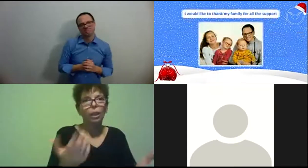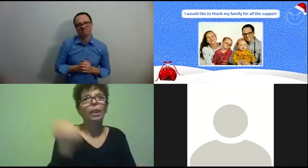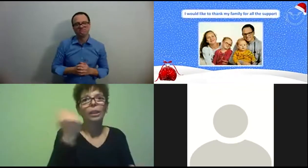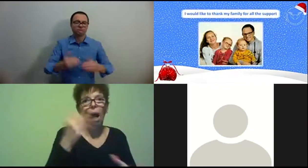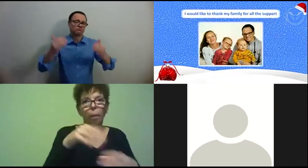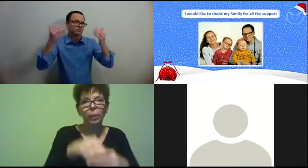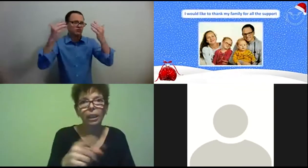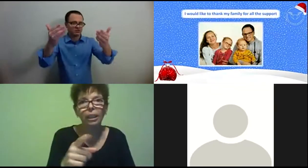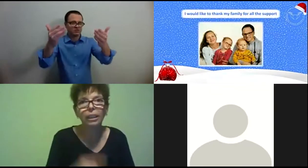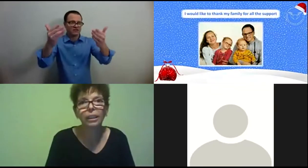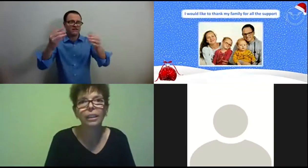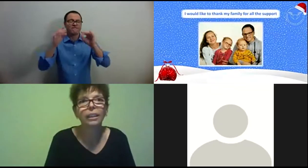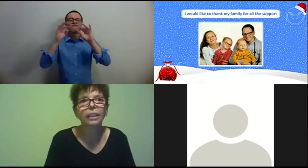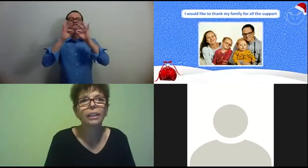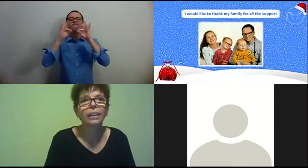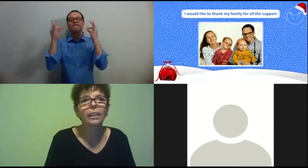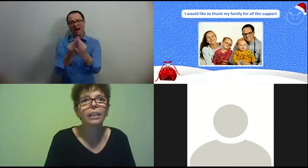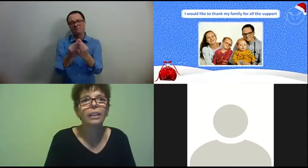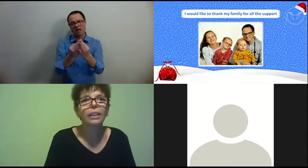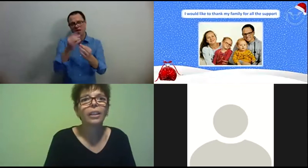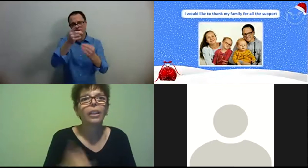I want to thank you.